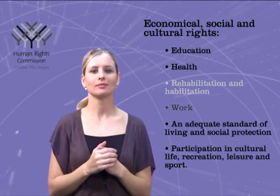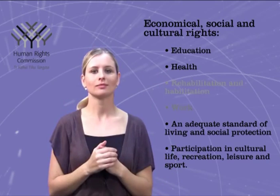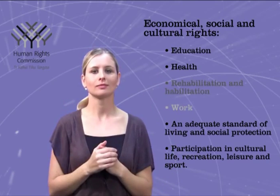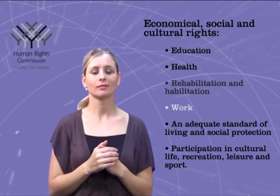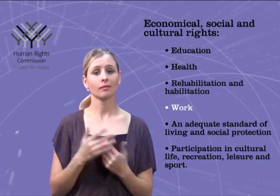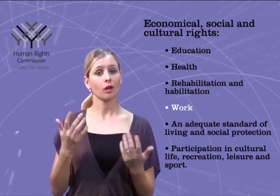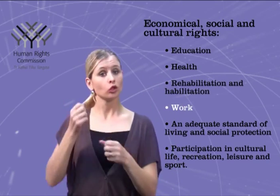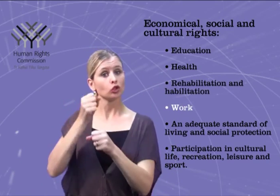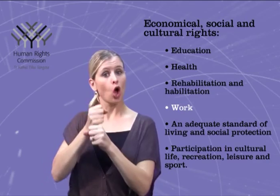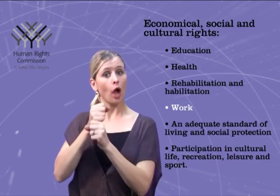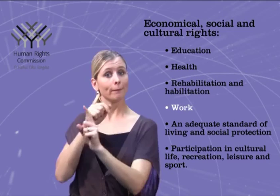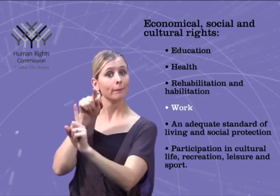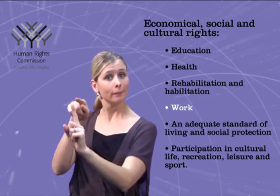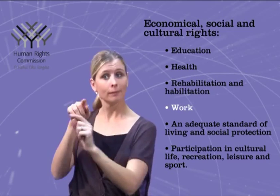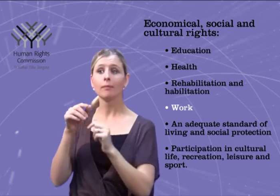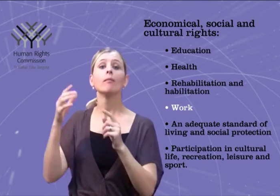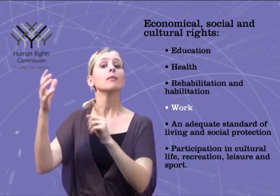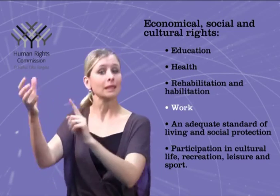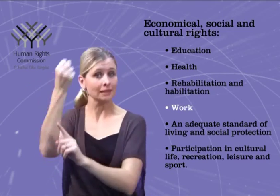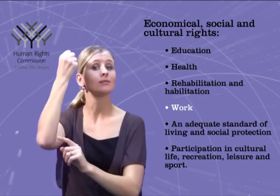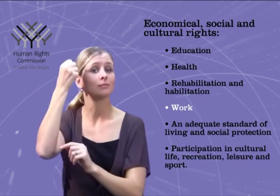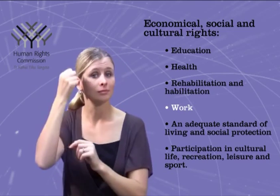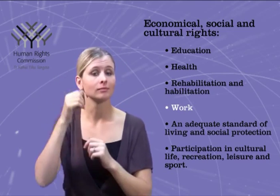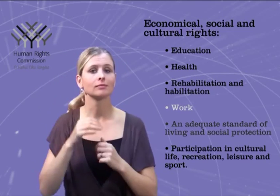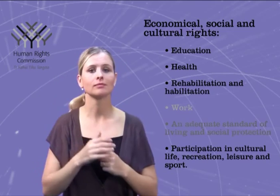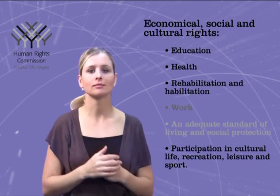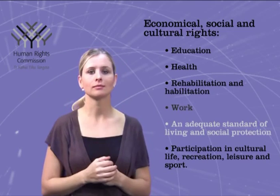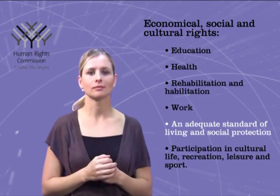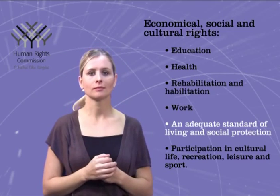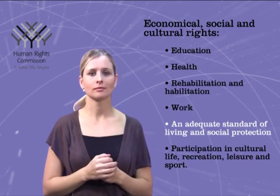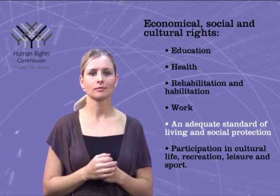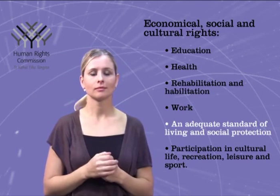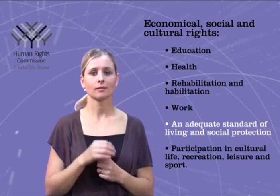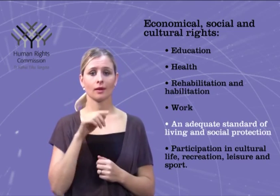work,